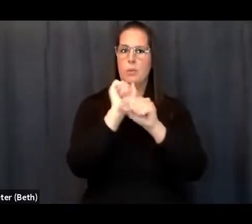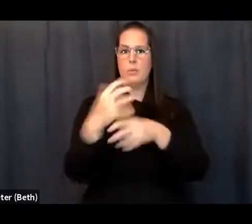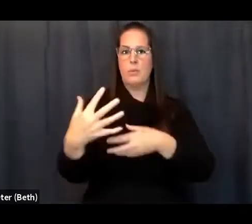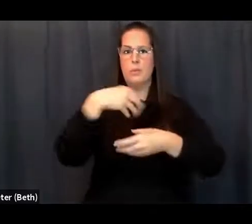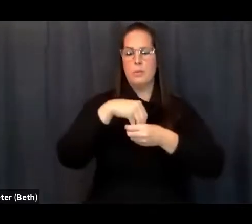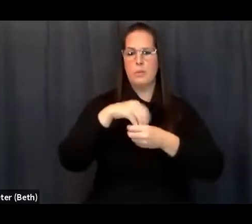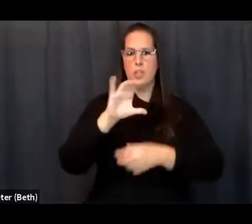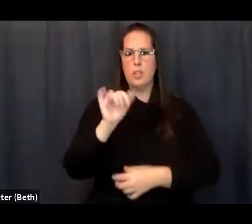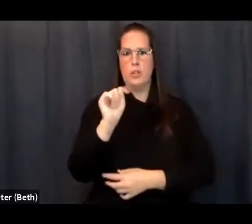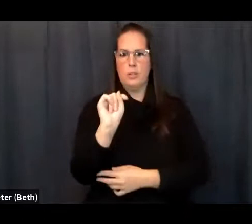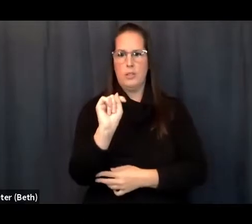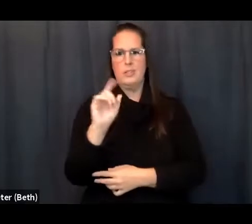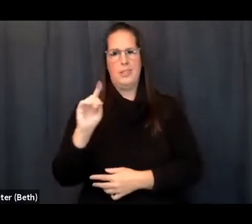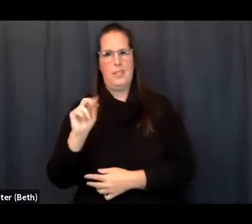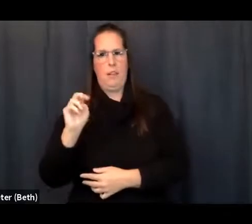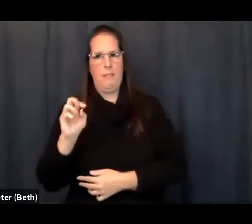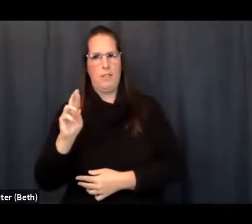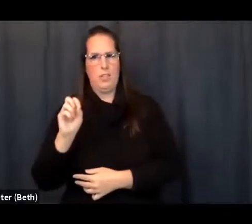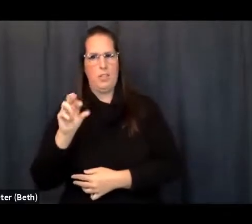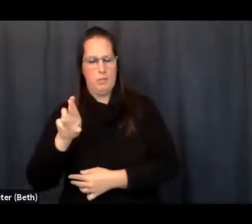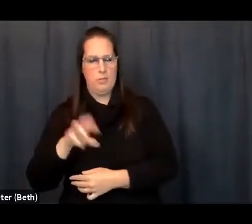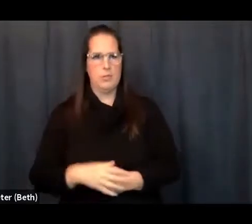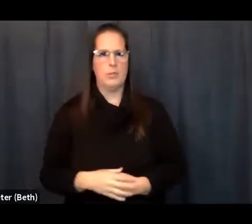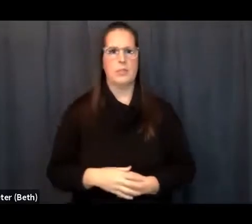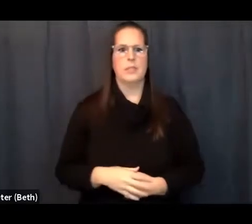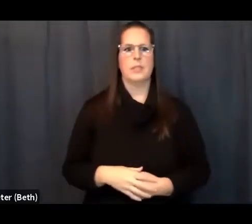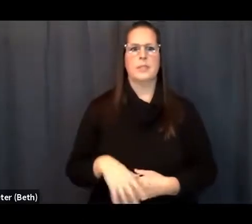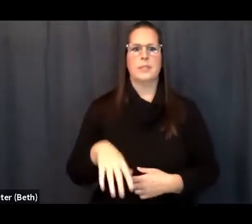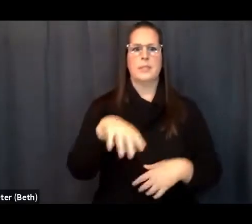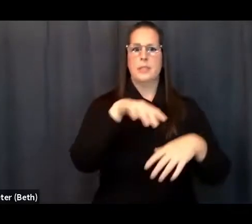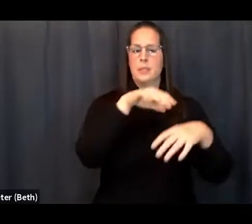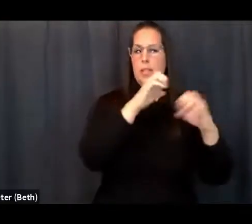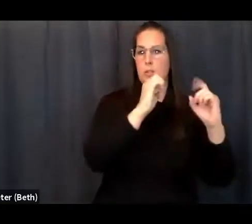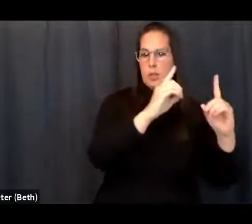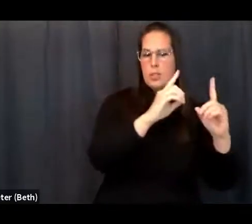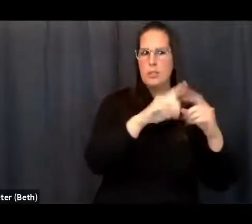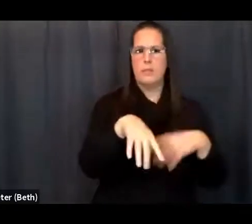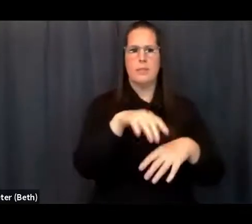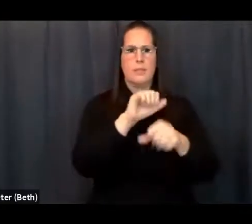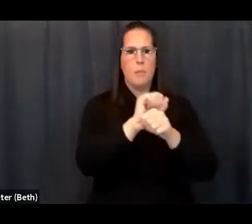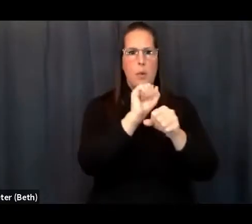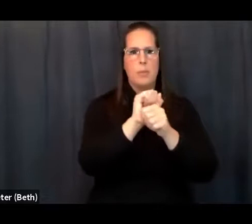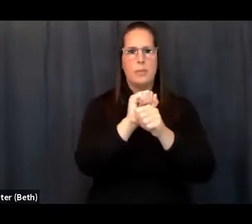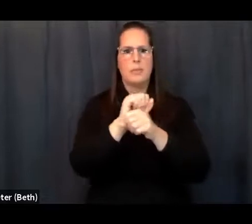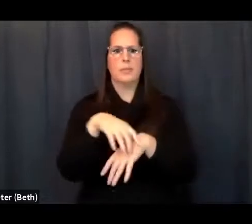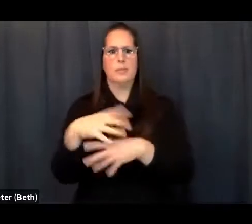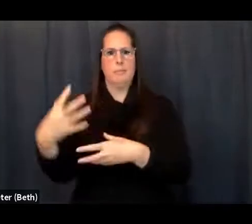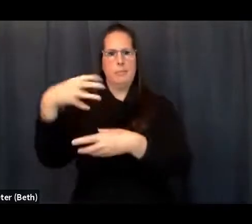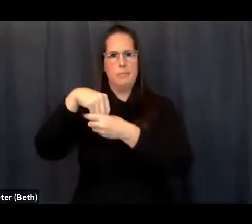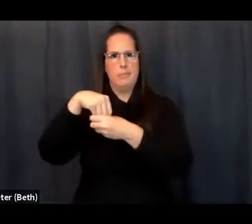empowerment, education, choices, employment, participation. And this